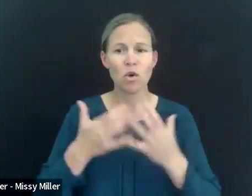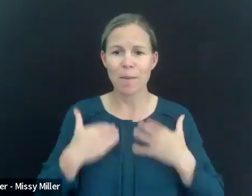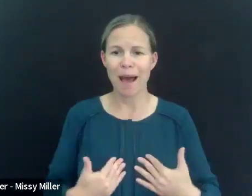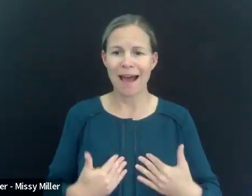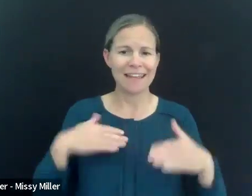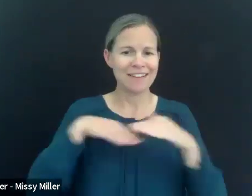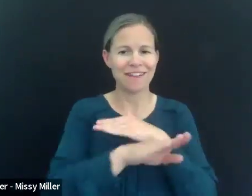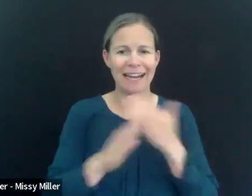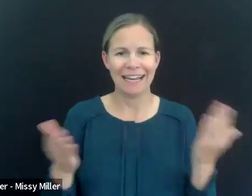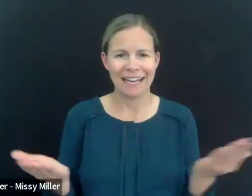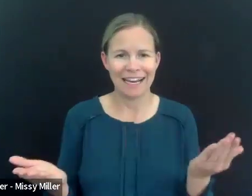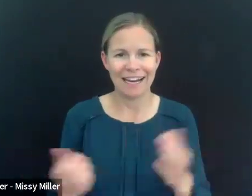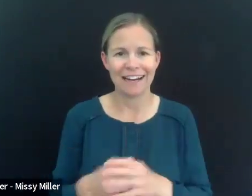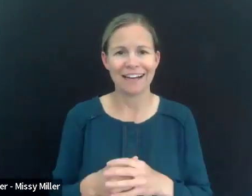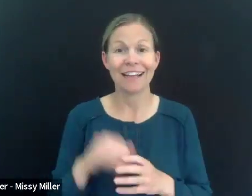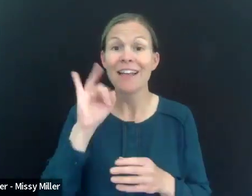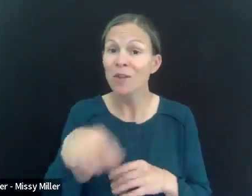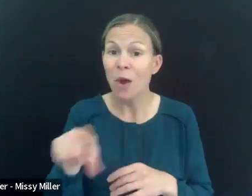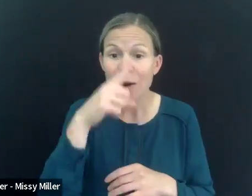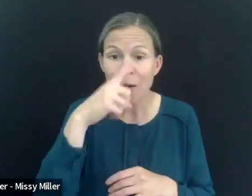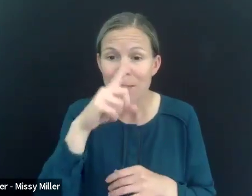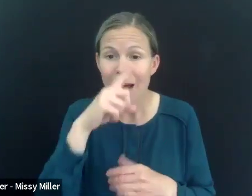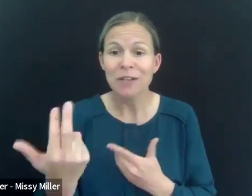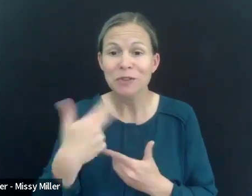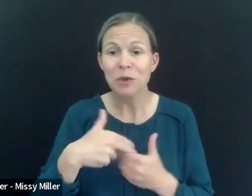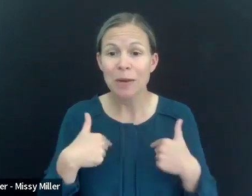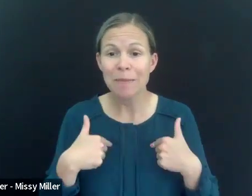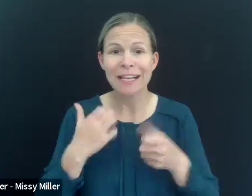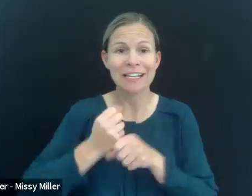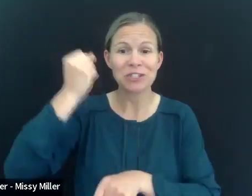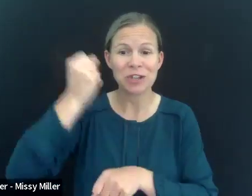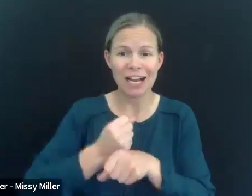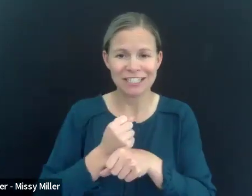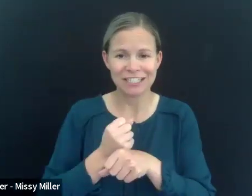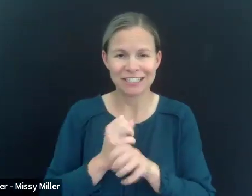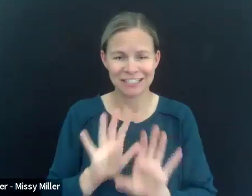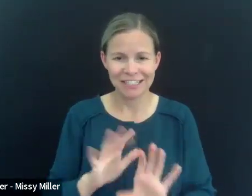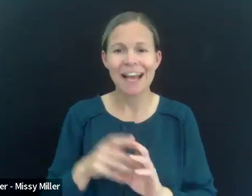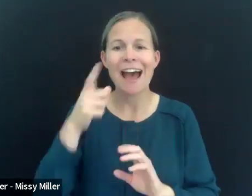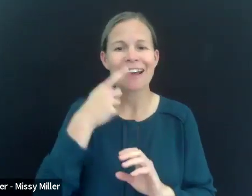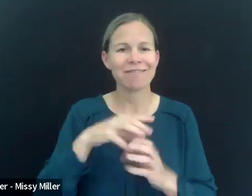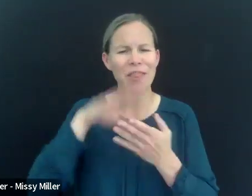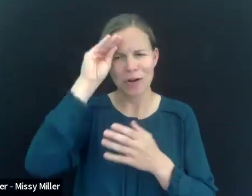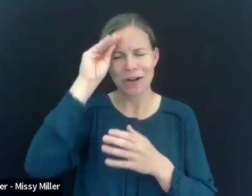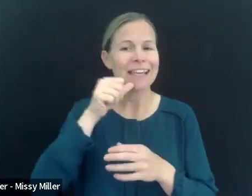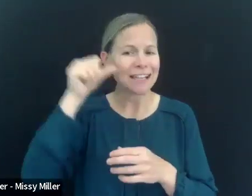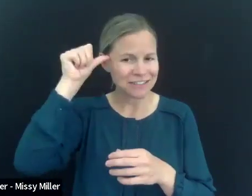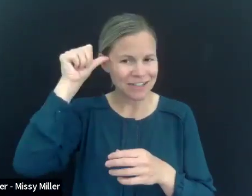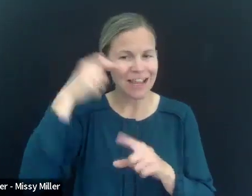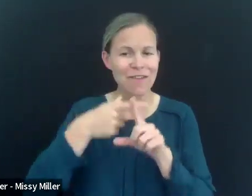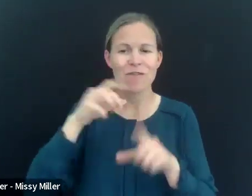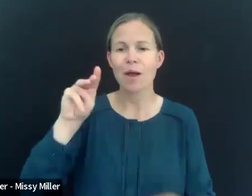if you would like to join me in a stretch. And I learned this stretch yesterday from Marina Farrell, who folks may